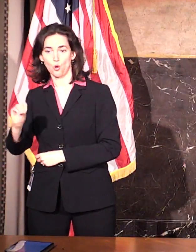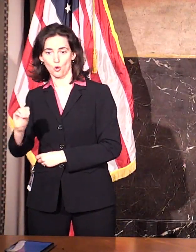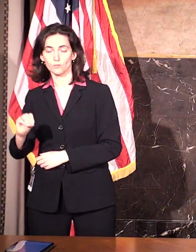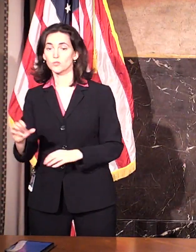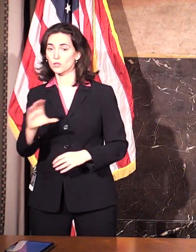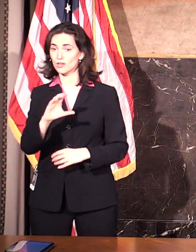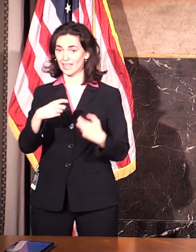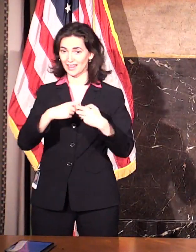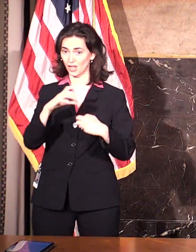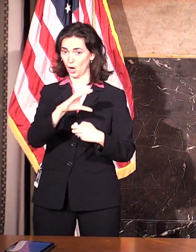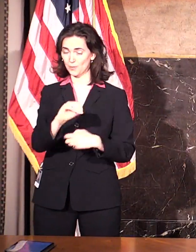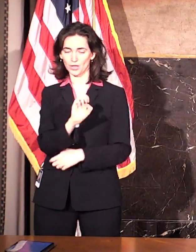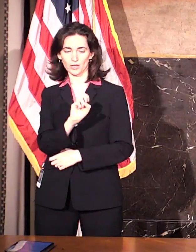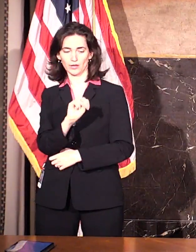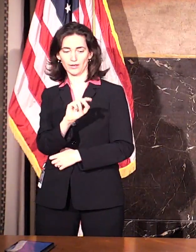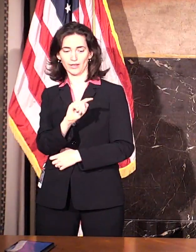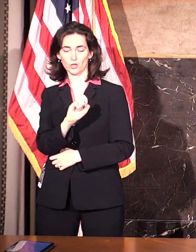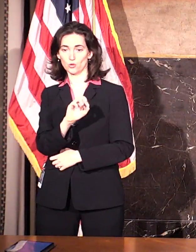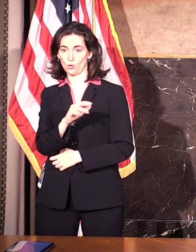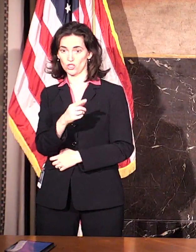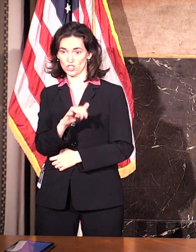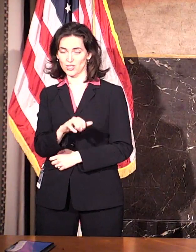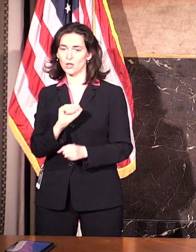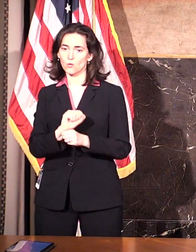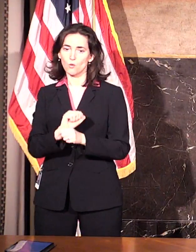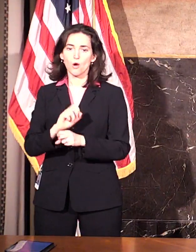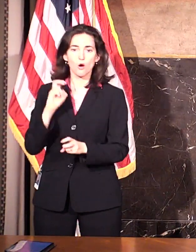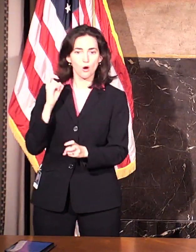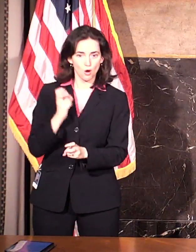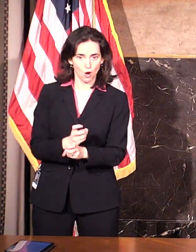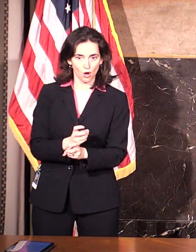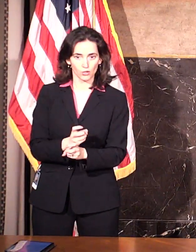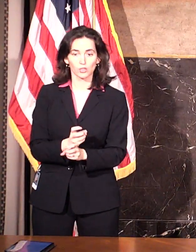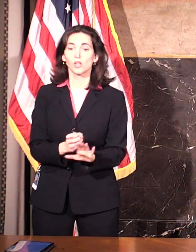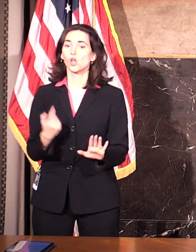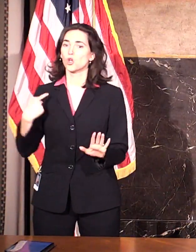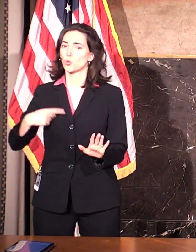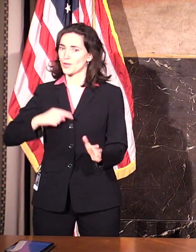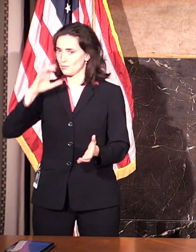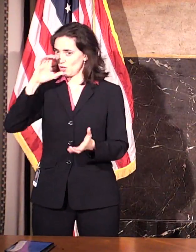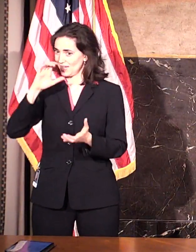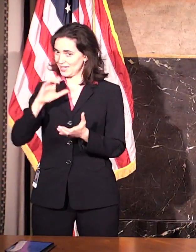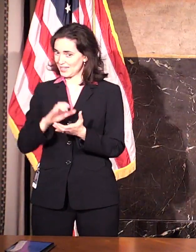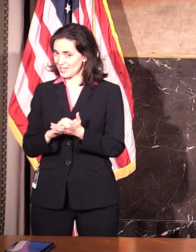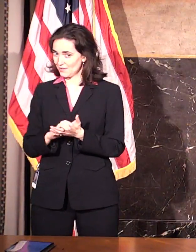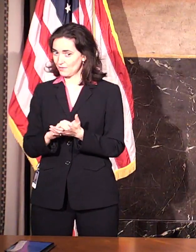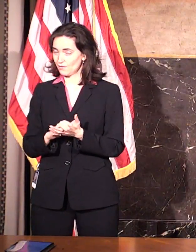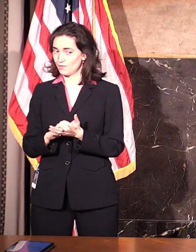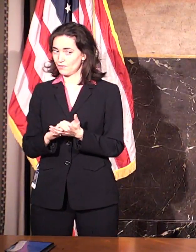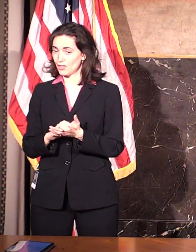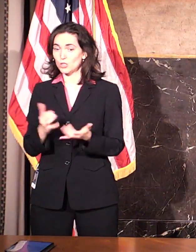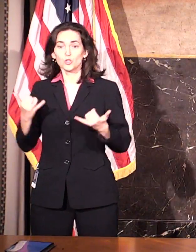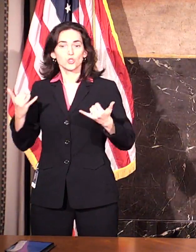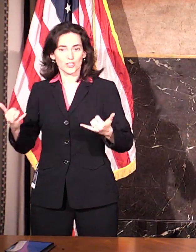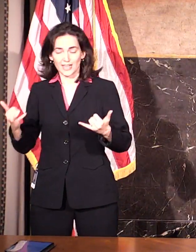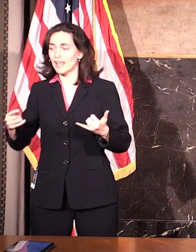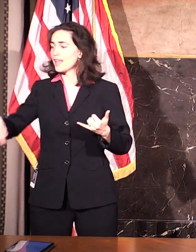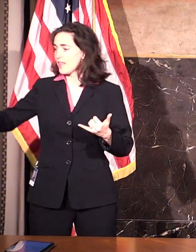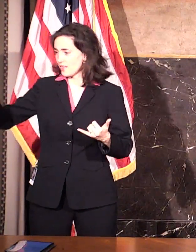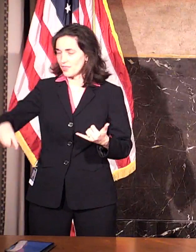and believes that the vast majority of those people will have power at some point later today.